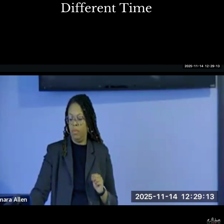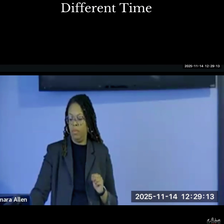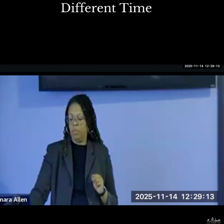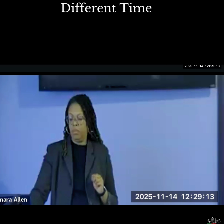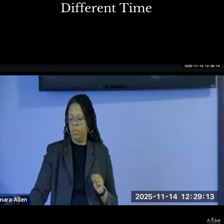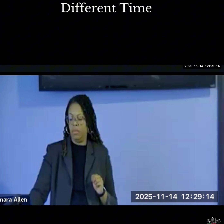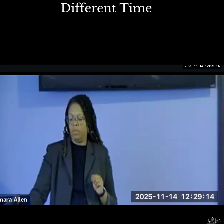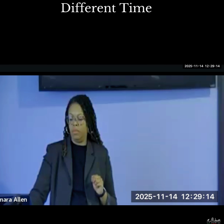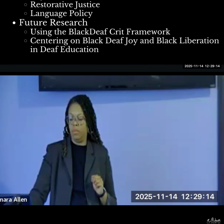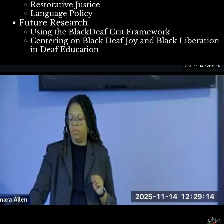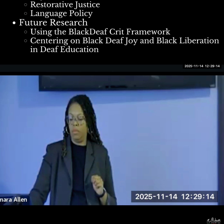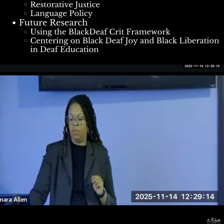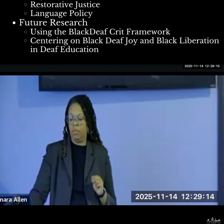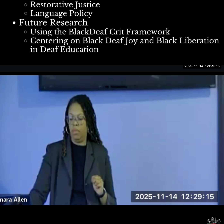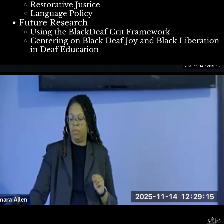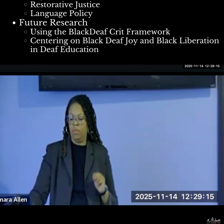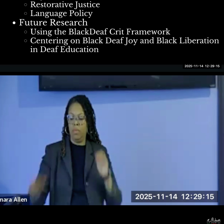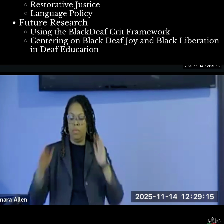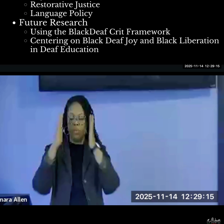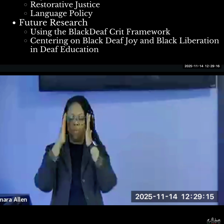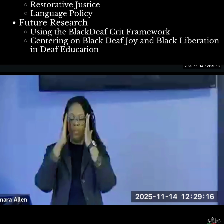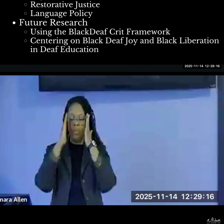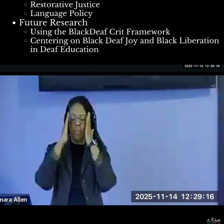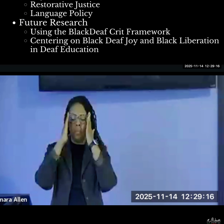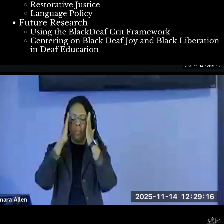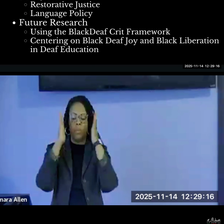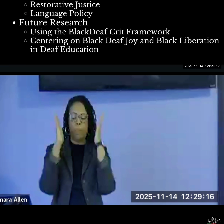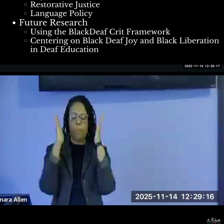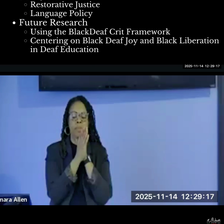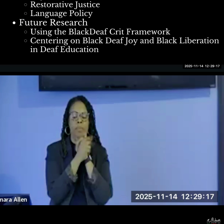still, same story, different time.